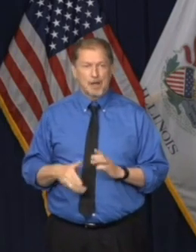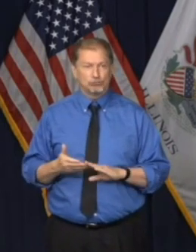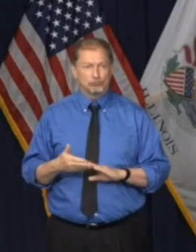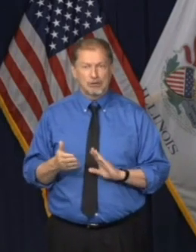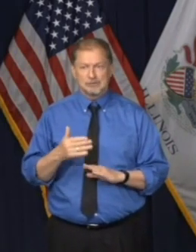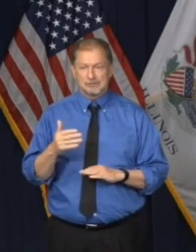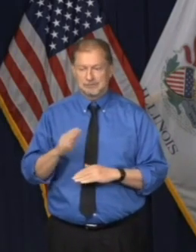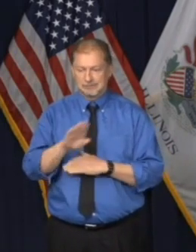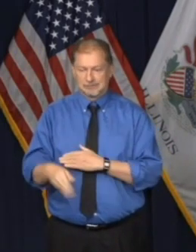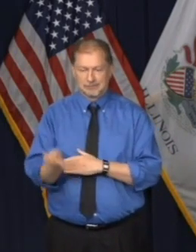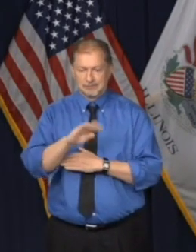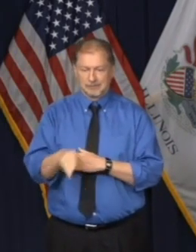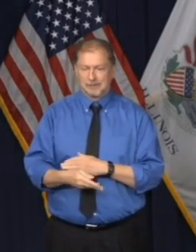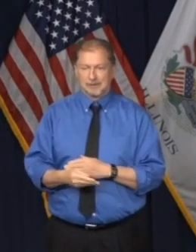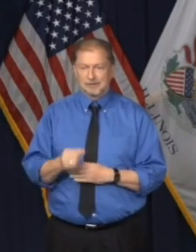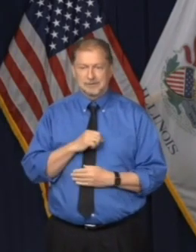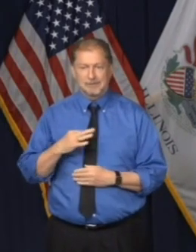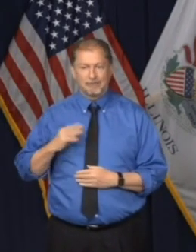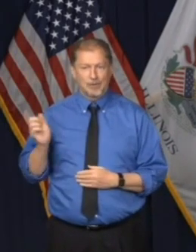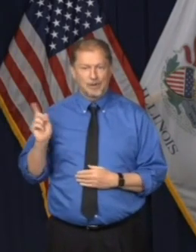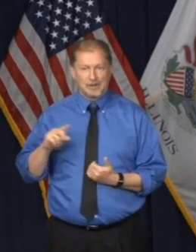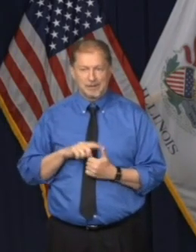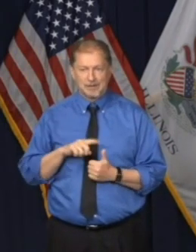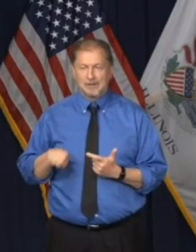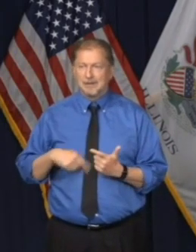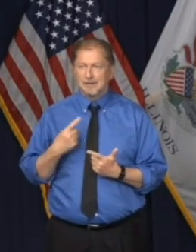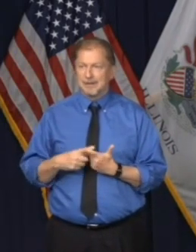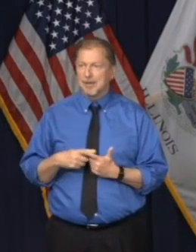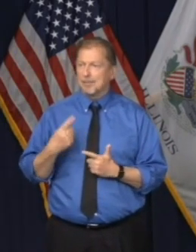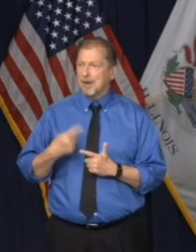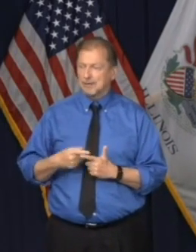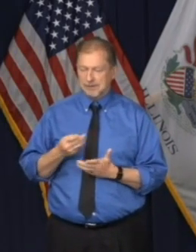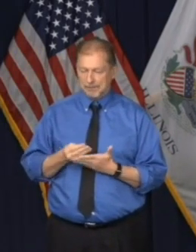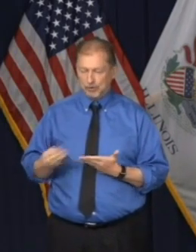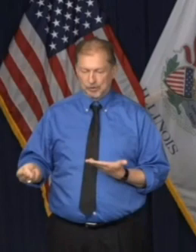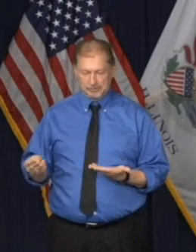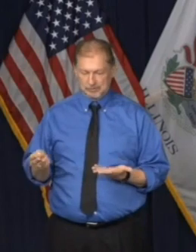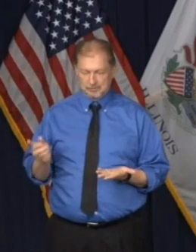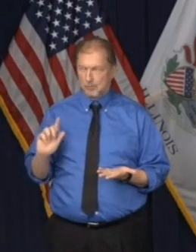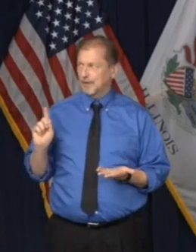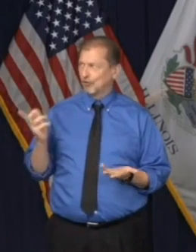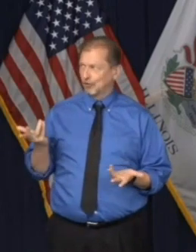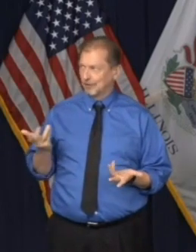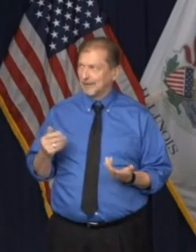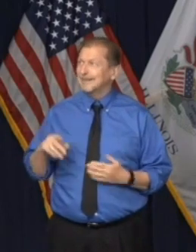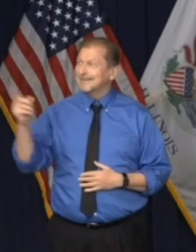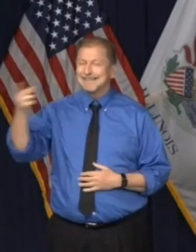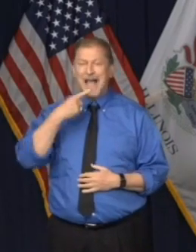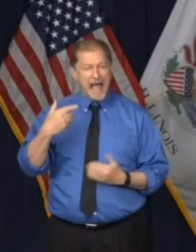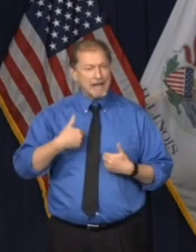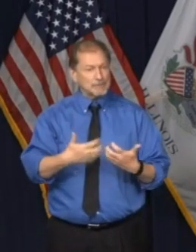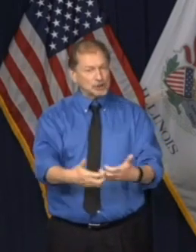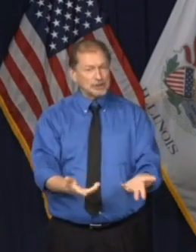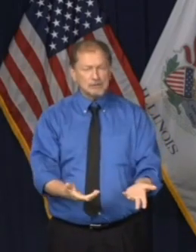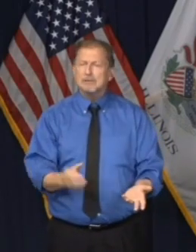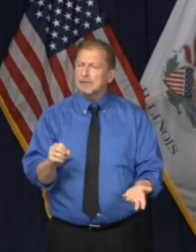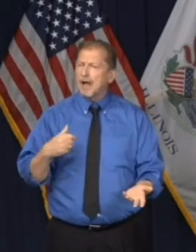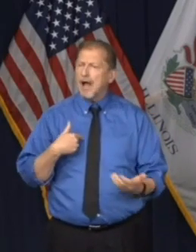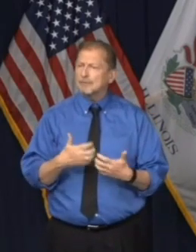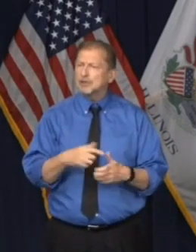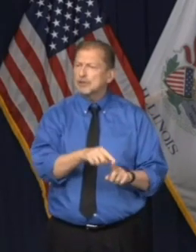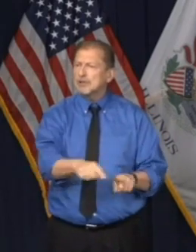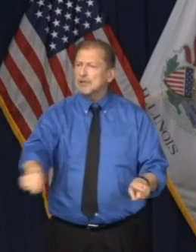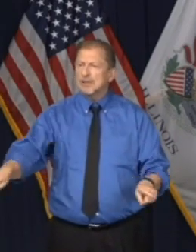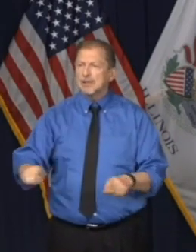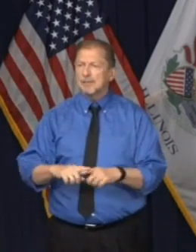what output could you get? The problem is there's a big difference between testing capacity and getting testing results. And